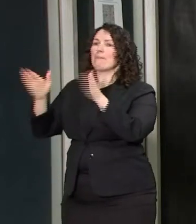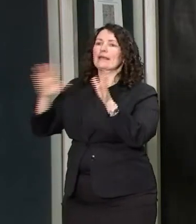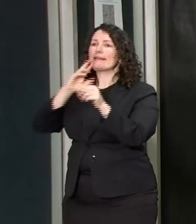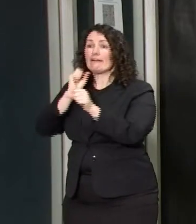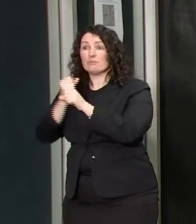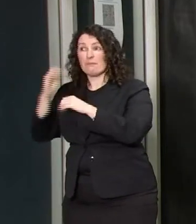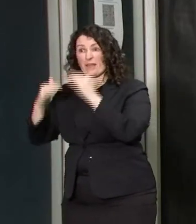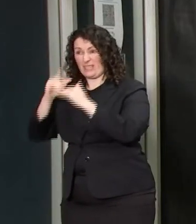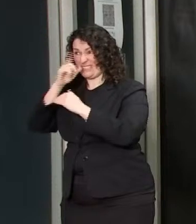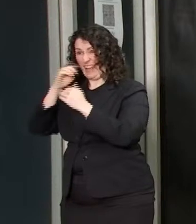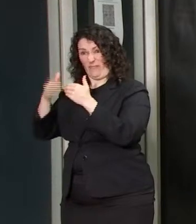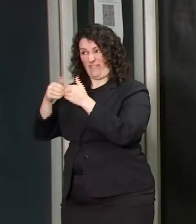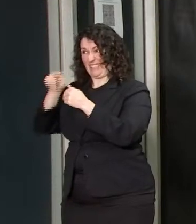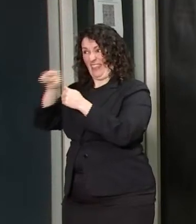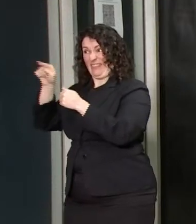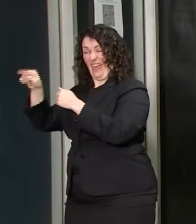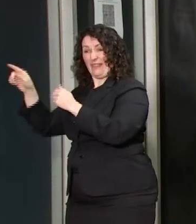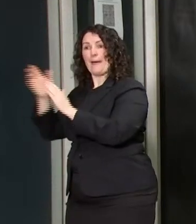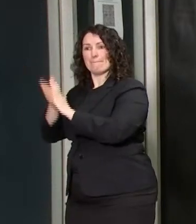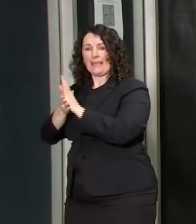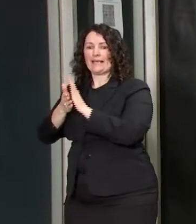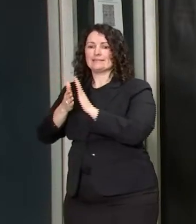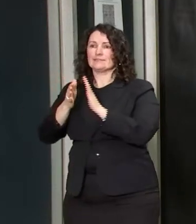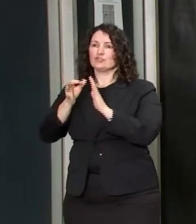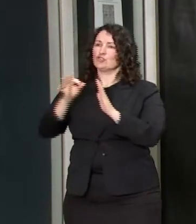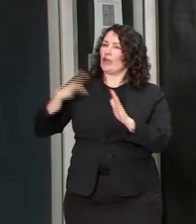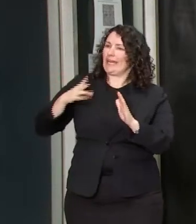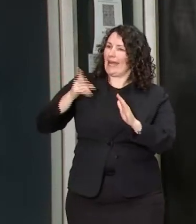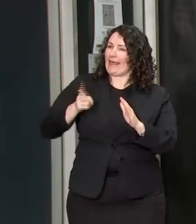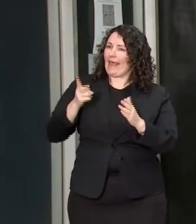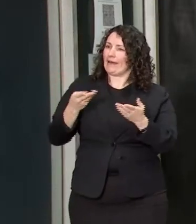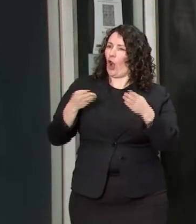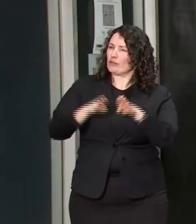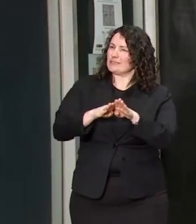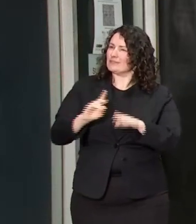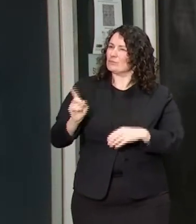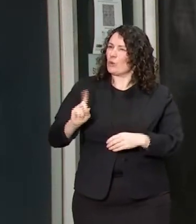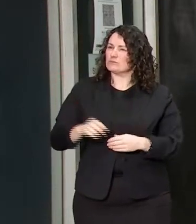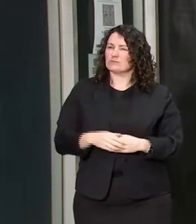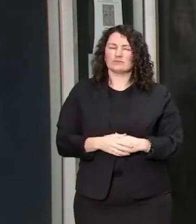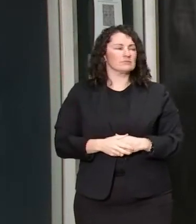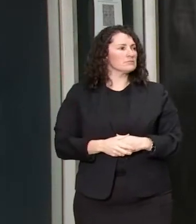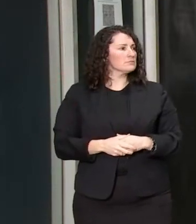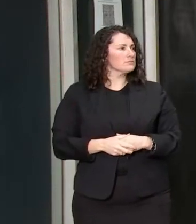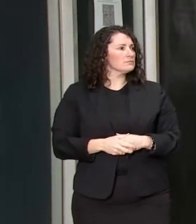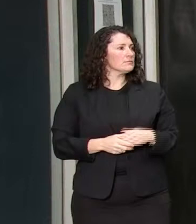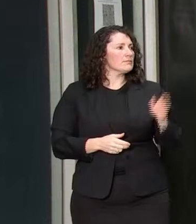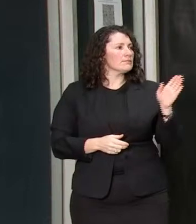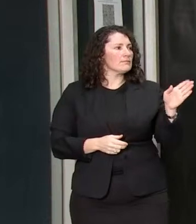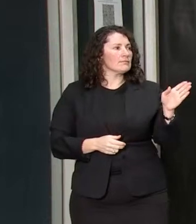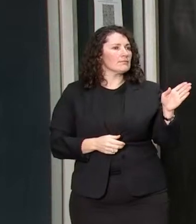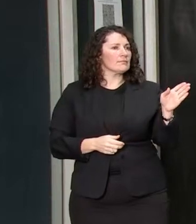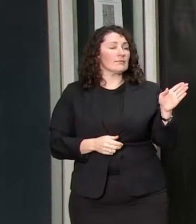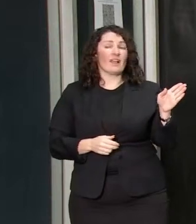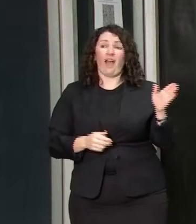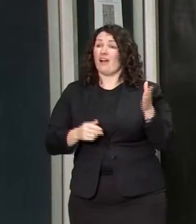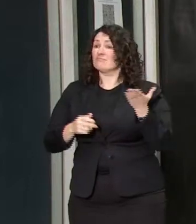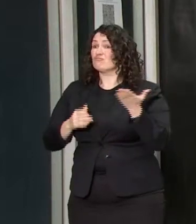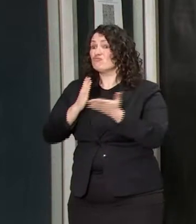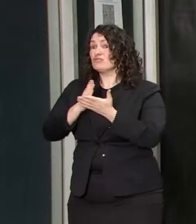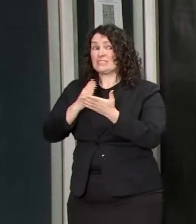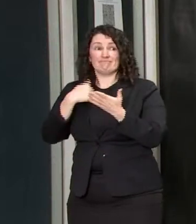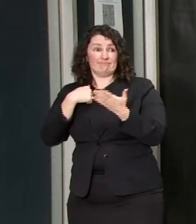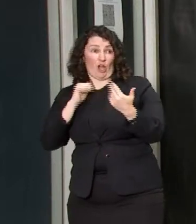outside of these outbreaks, even during these outbreaks, to try and mitigate that risk of an outbreak occurring. That is the best insurance